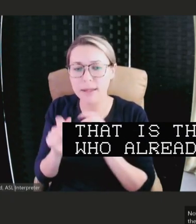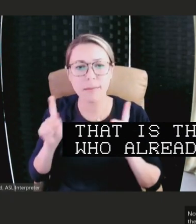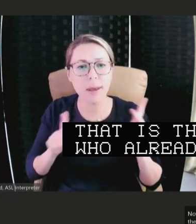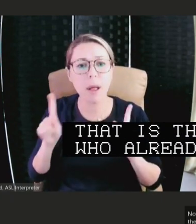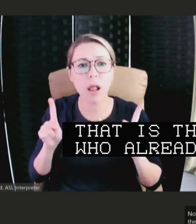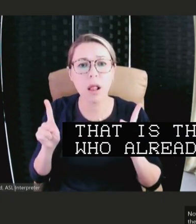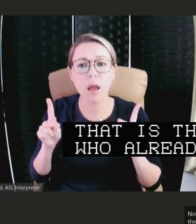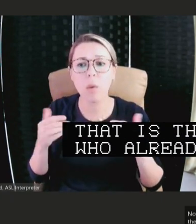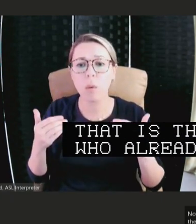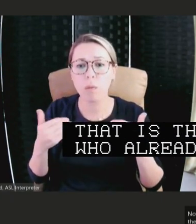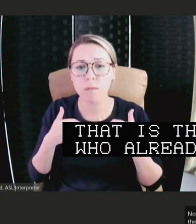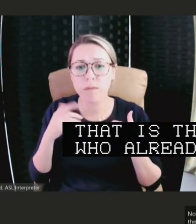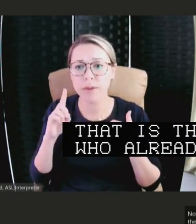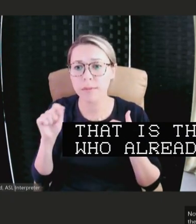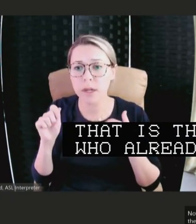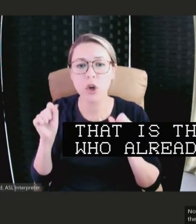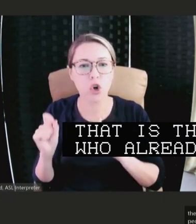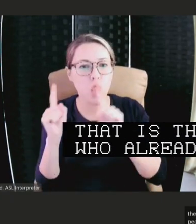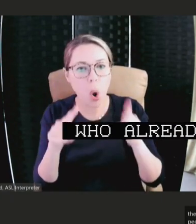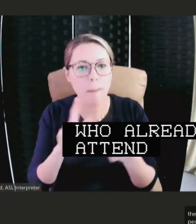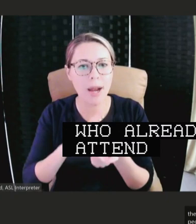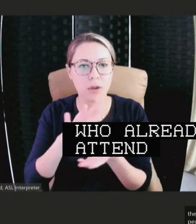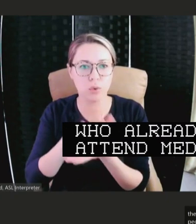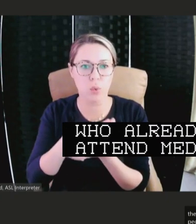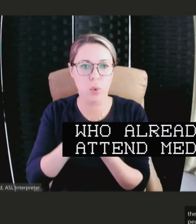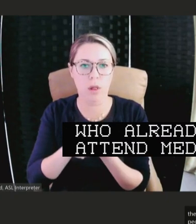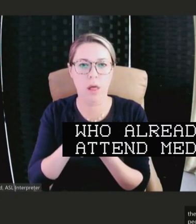to attend medical school and practice